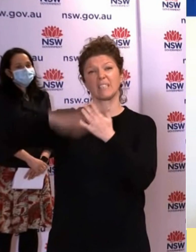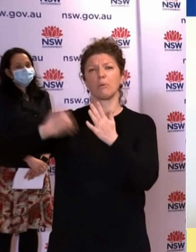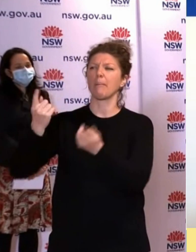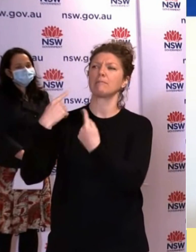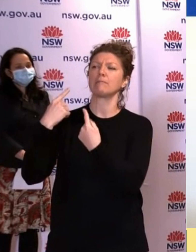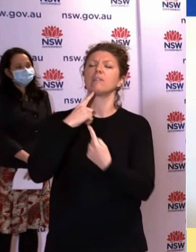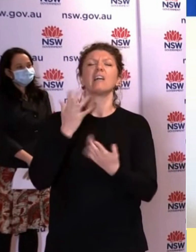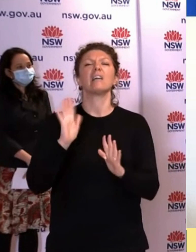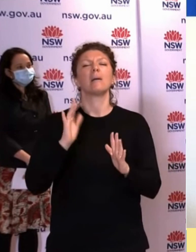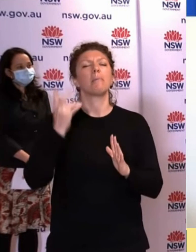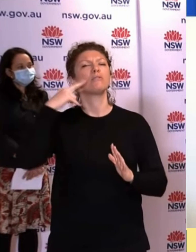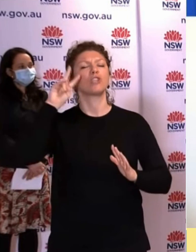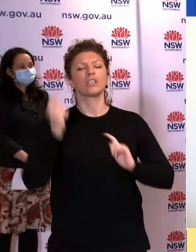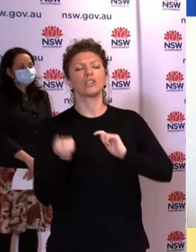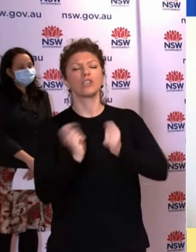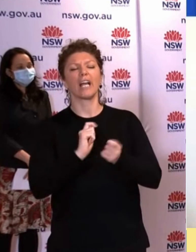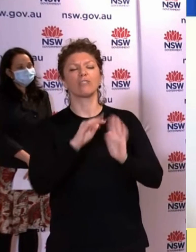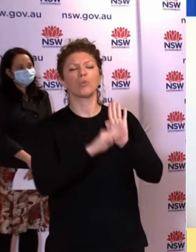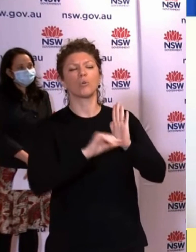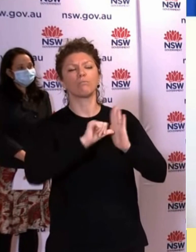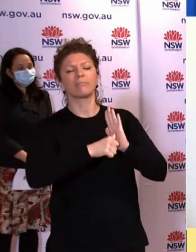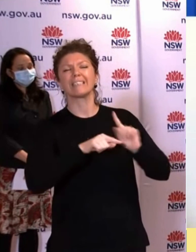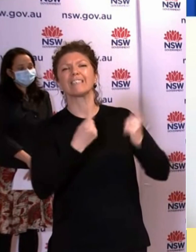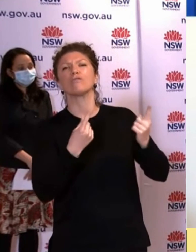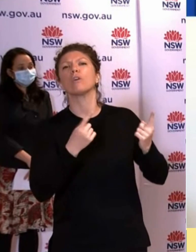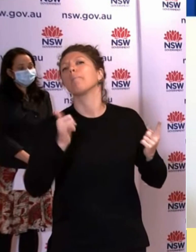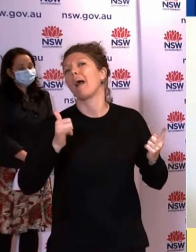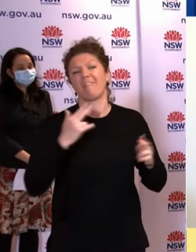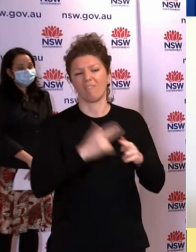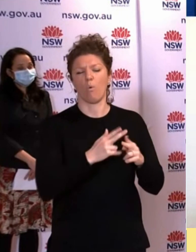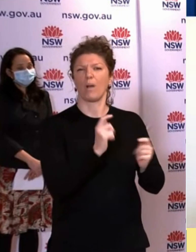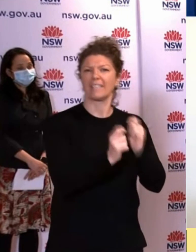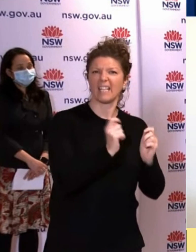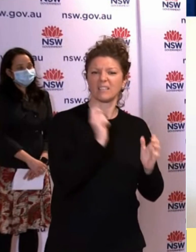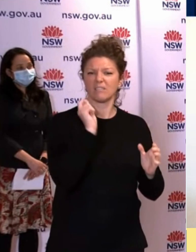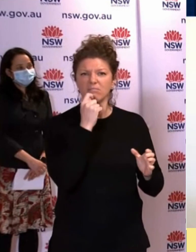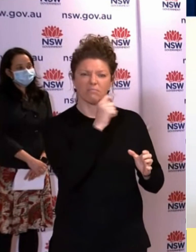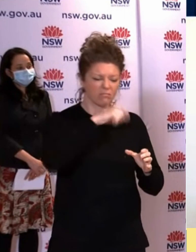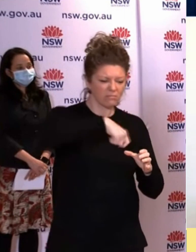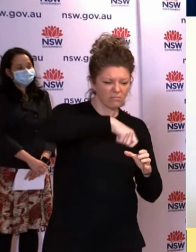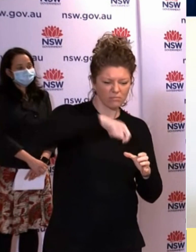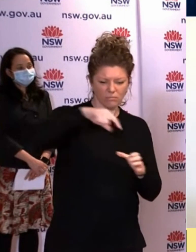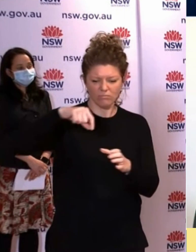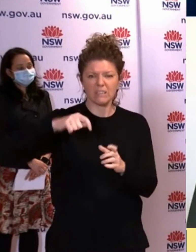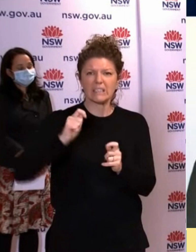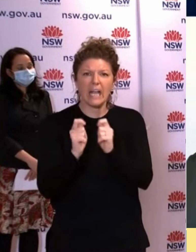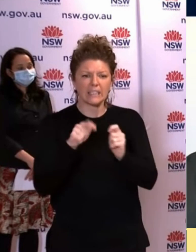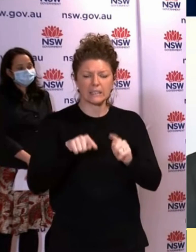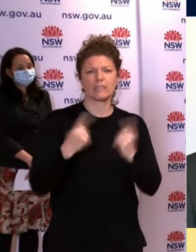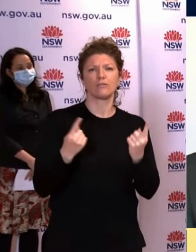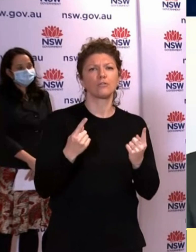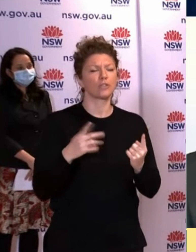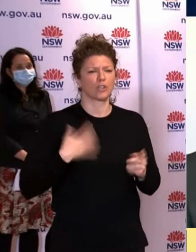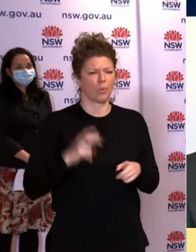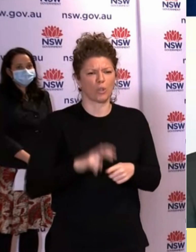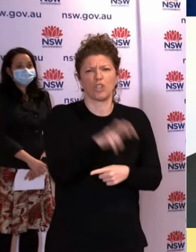review that situation. But they have reviewed, as we're well aware, quite a few of their various advices along the way. So let's just take it again, James. I don't want to